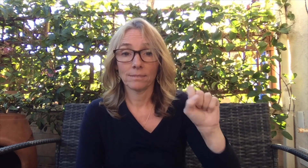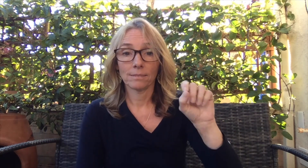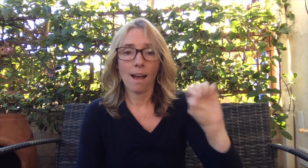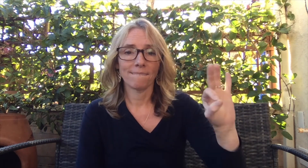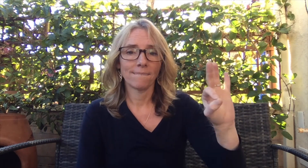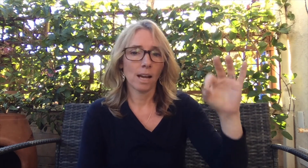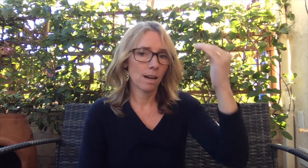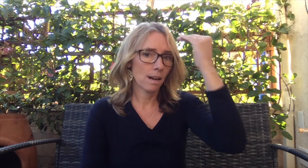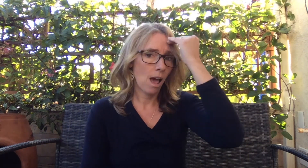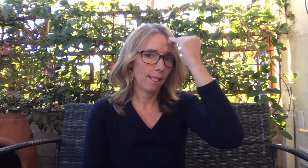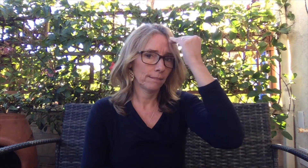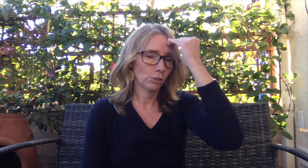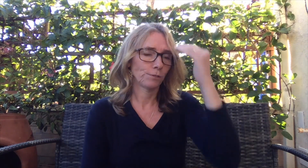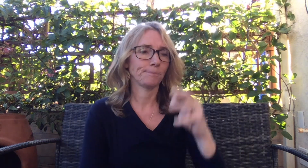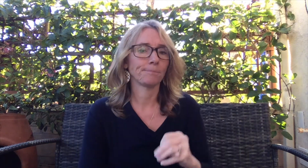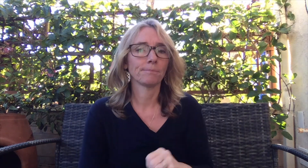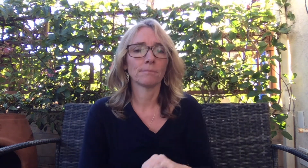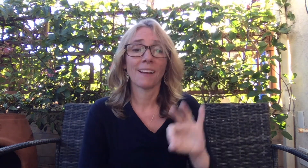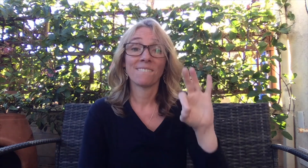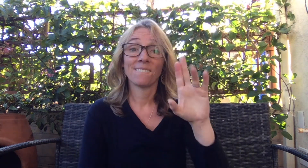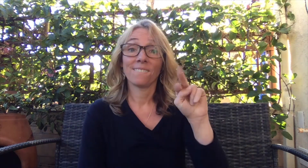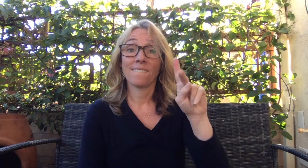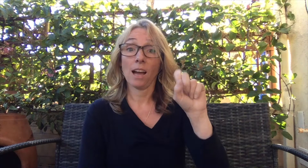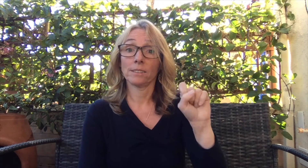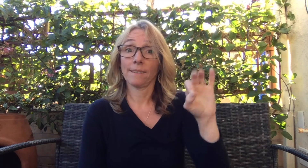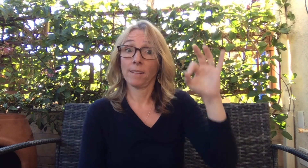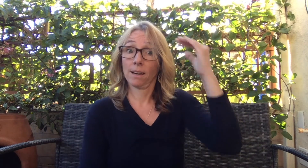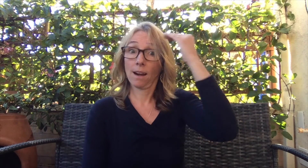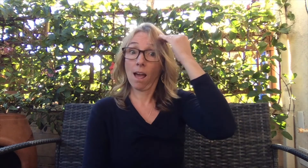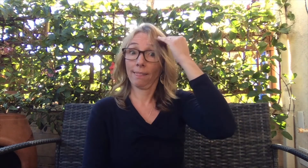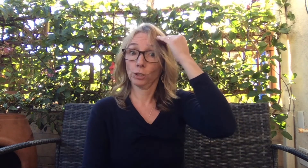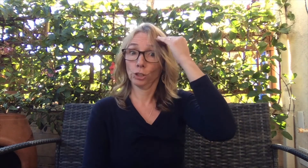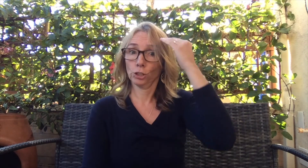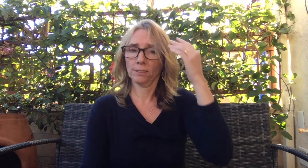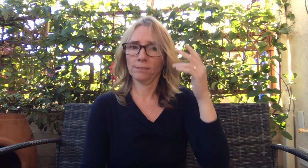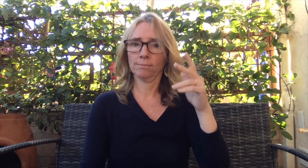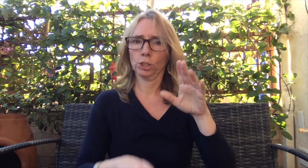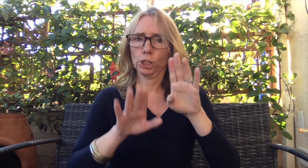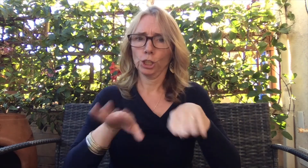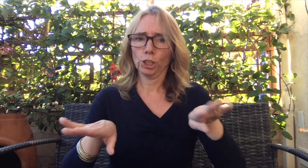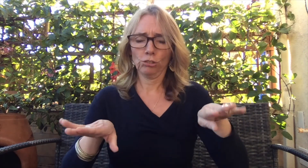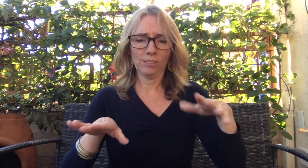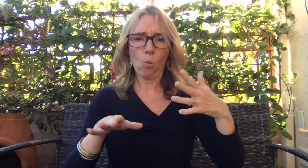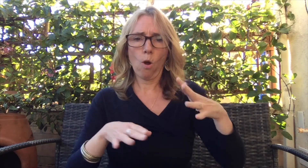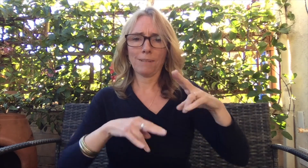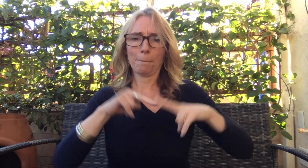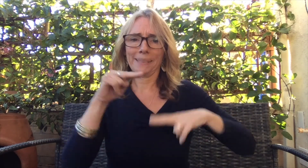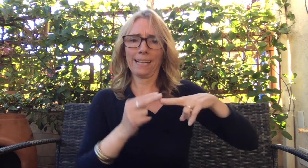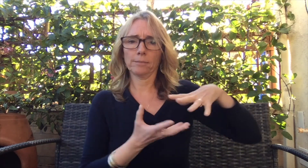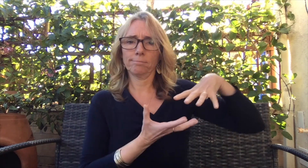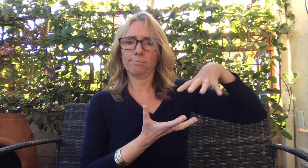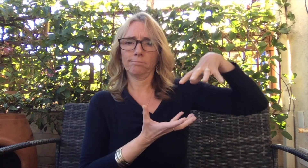research this whole idea of funds of knowledge, coined by him. Funds of